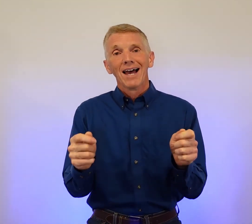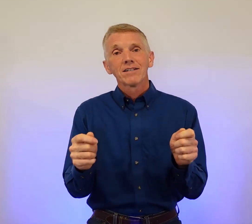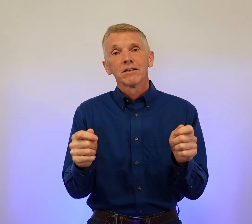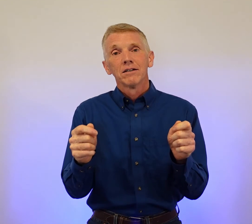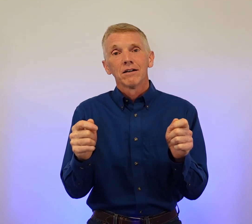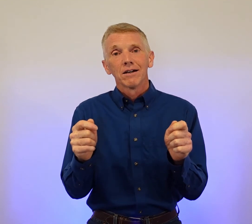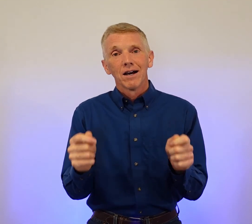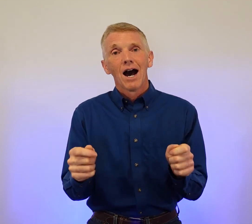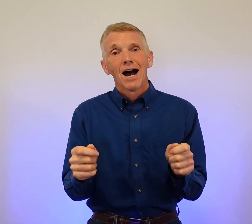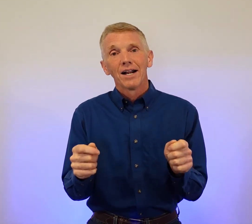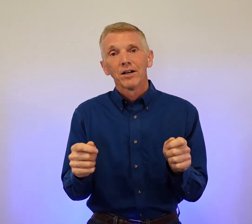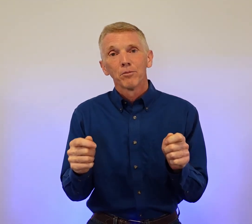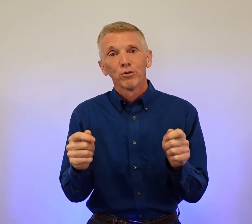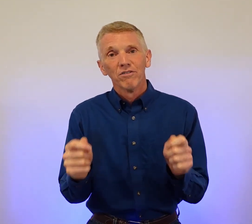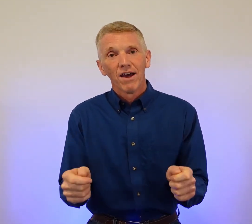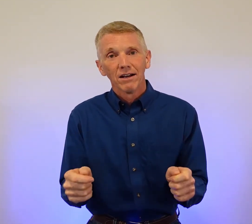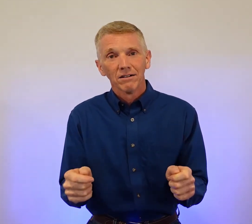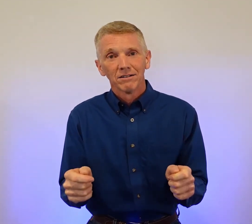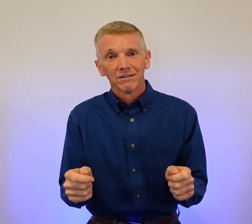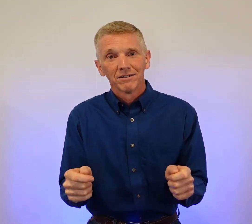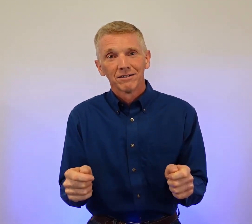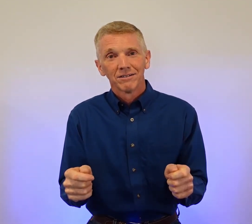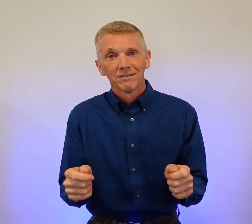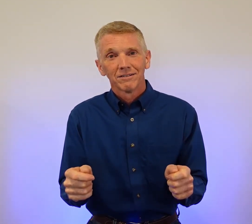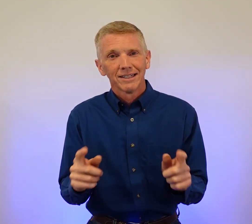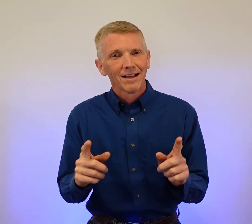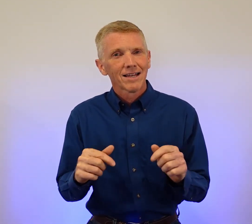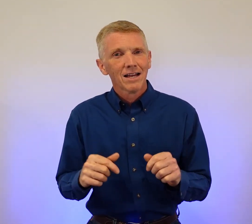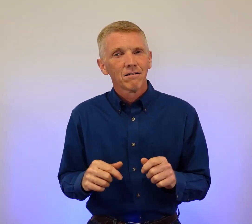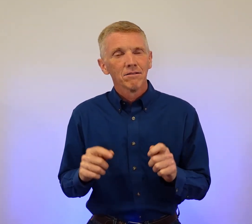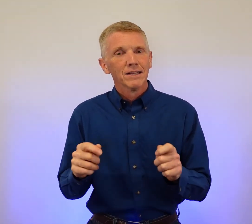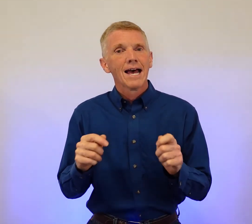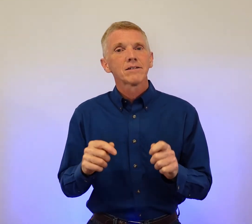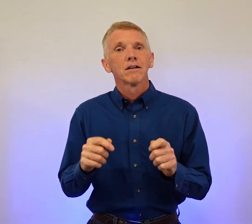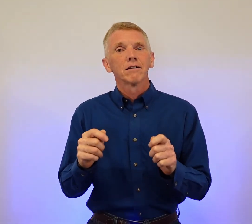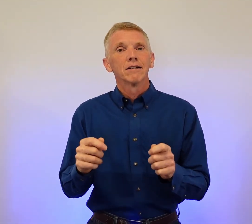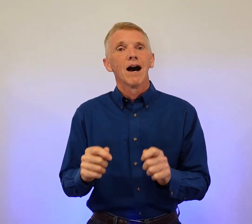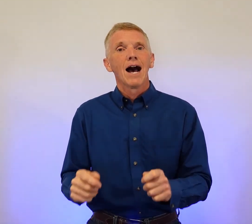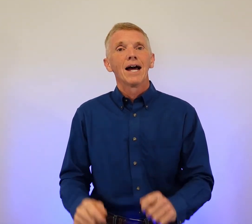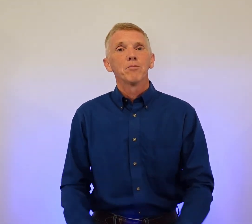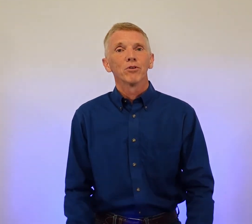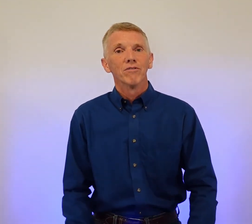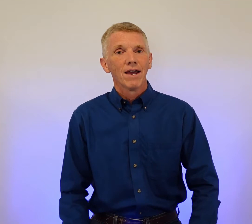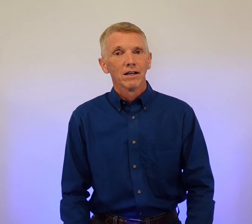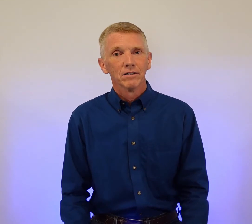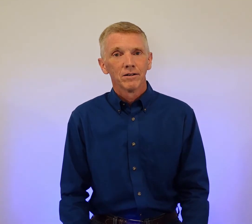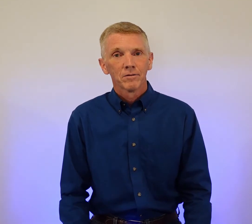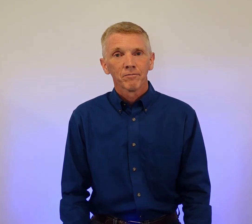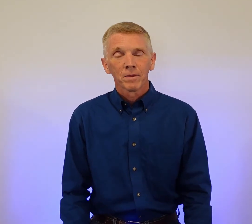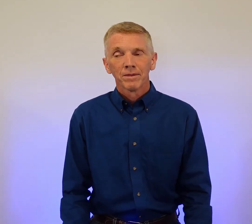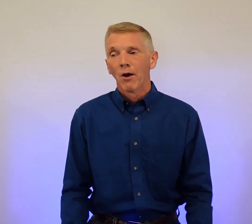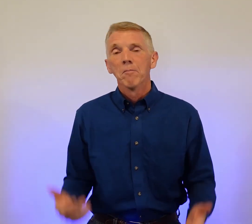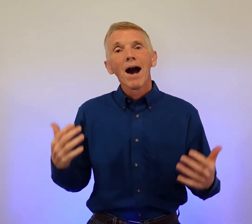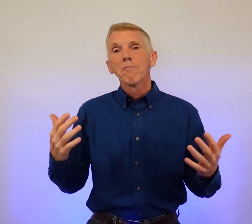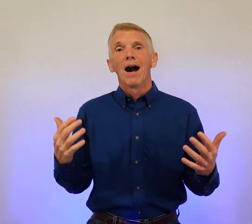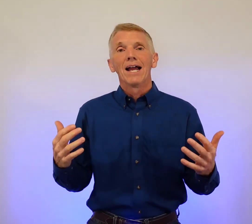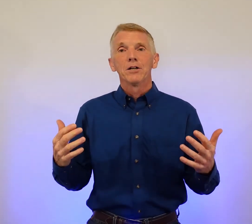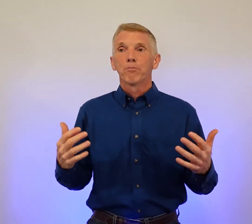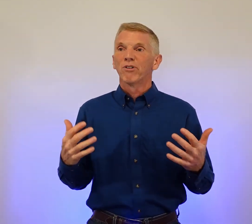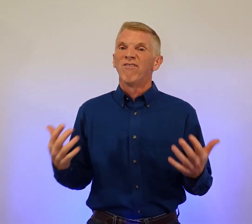let God prevail. You got that? Let God prevail. Now, in my mind,